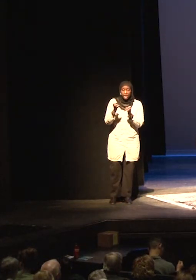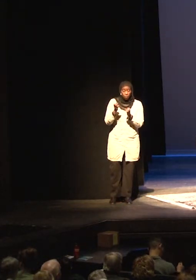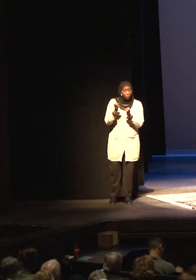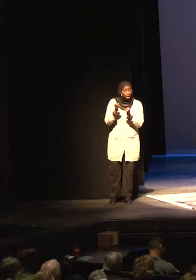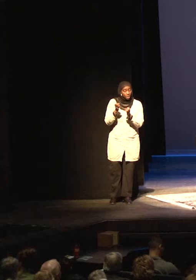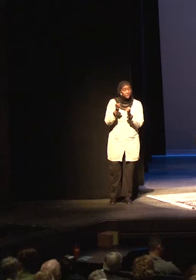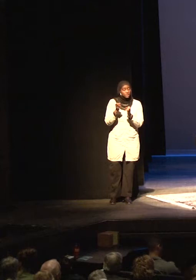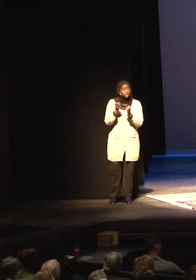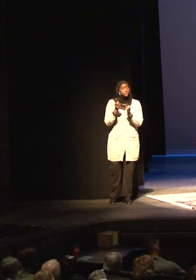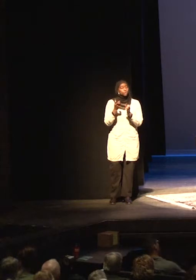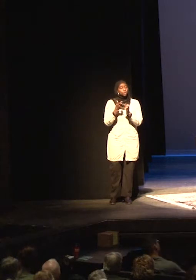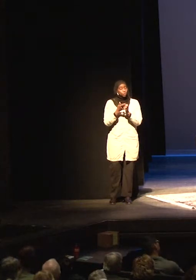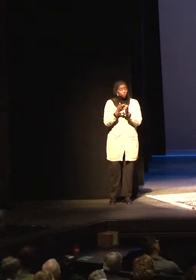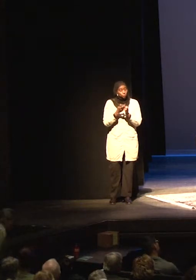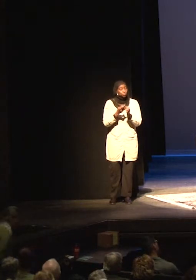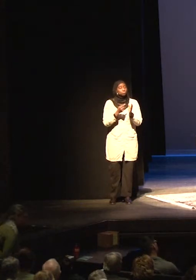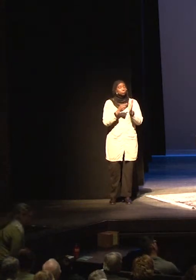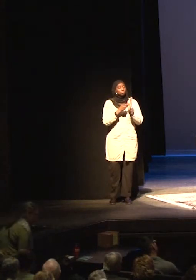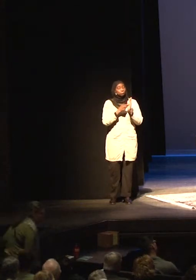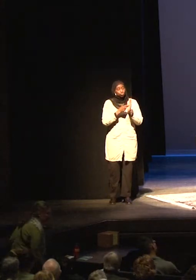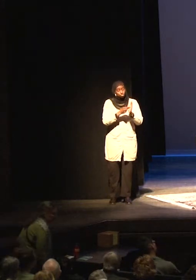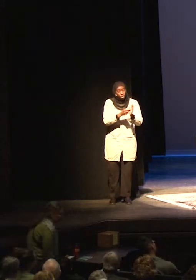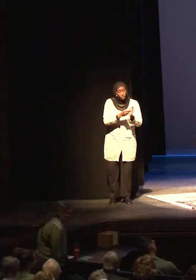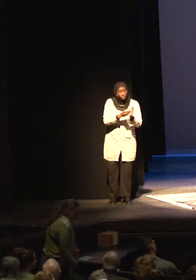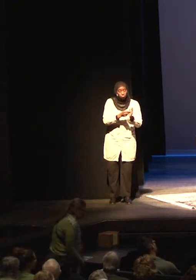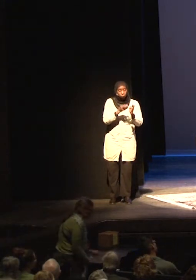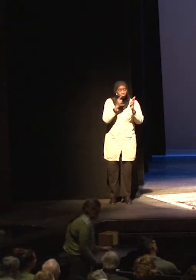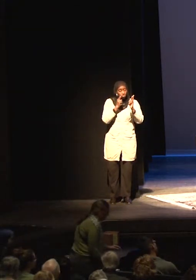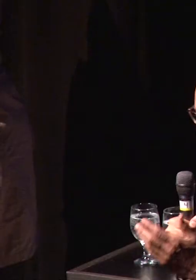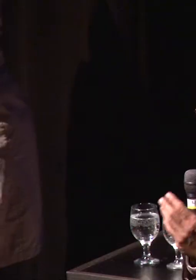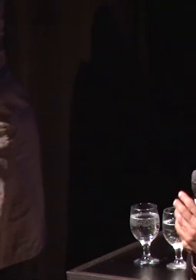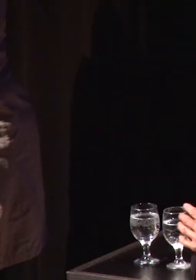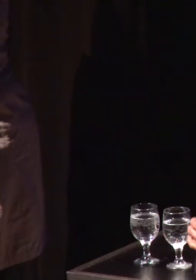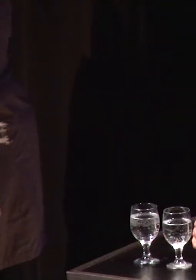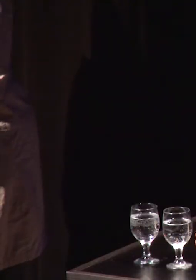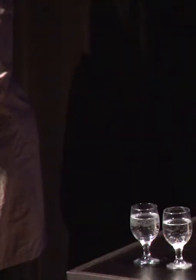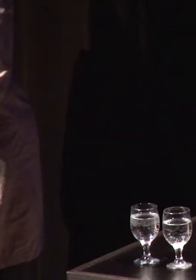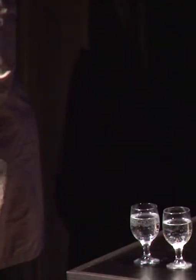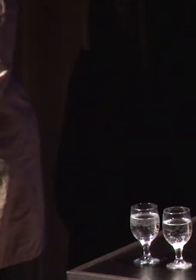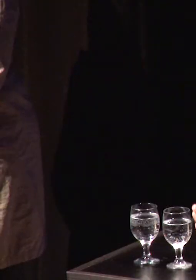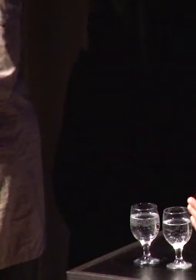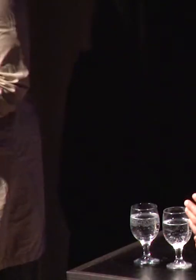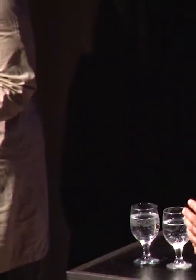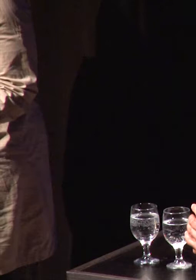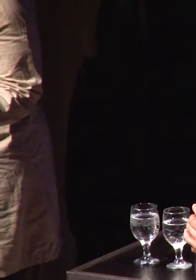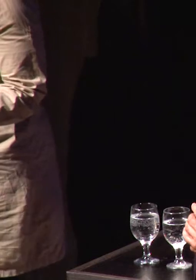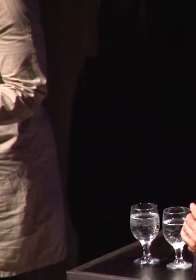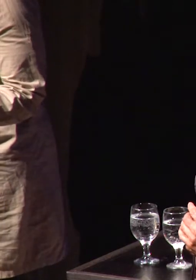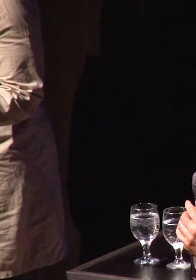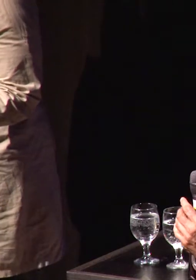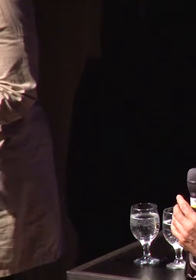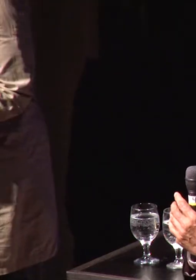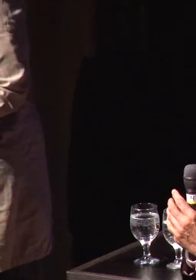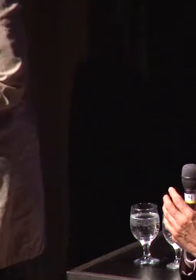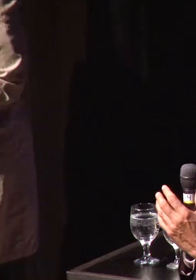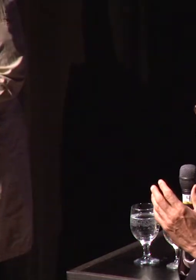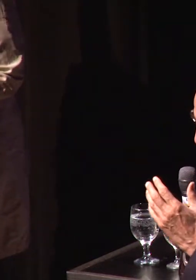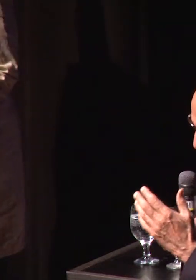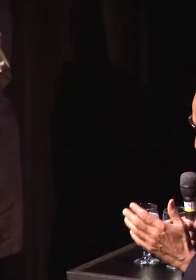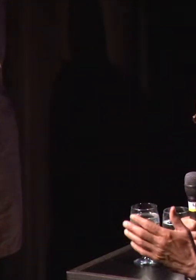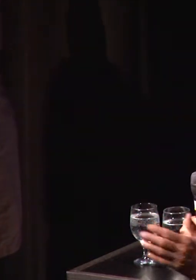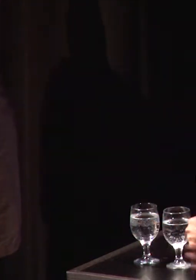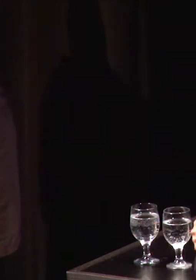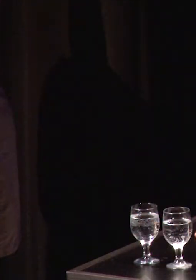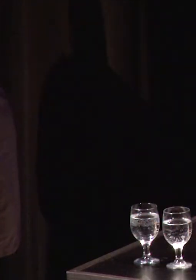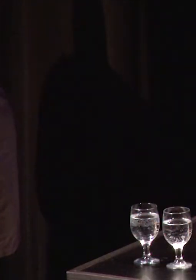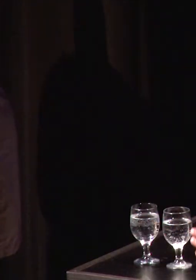tribute. They contacted us that we can come to the convention, and